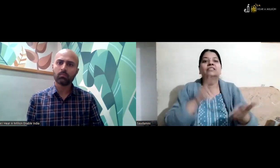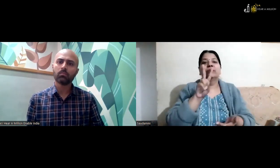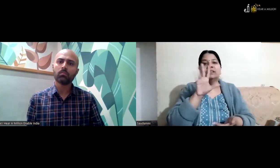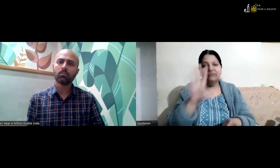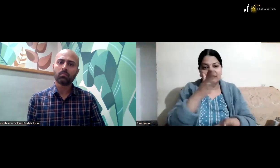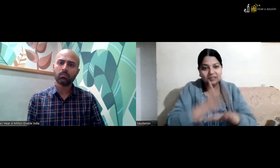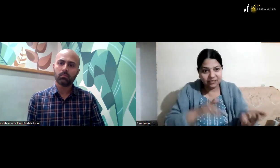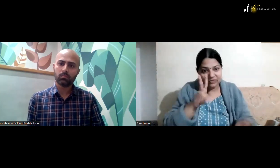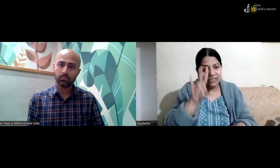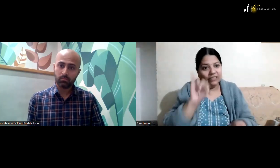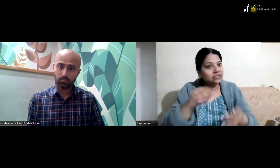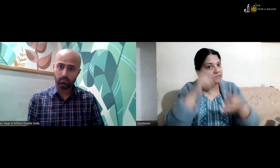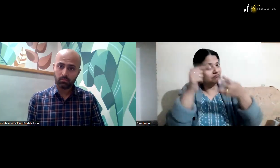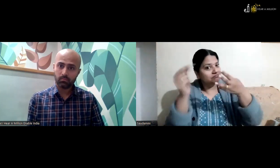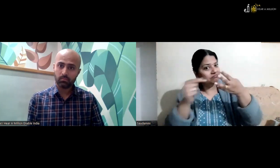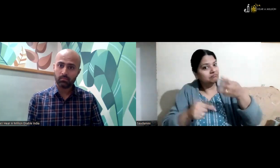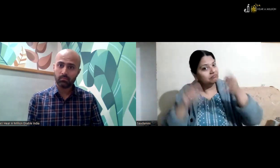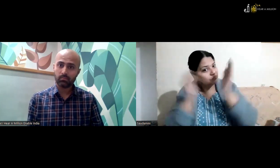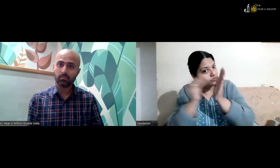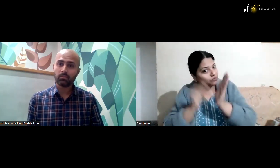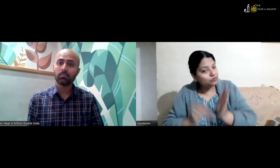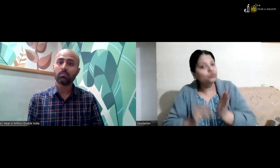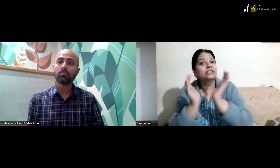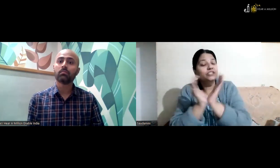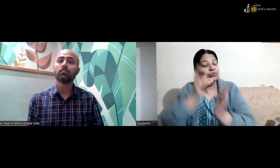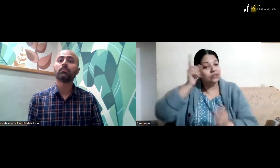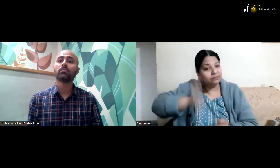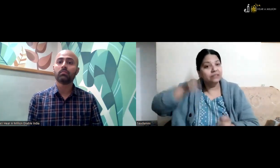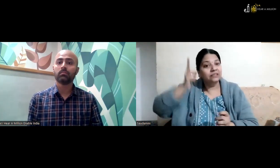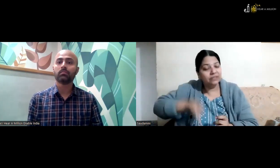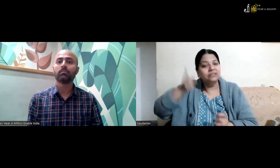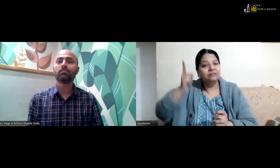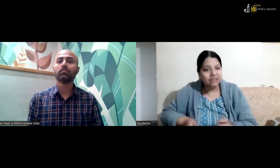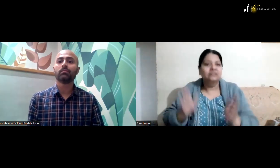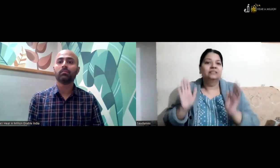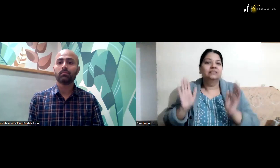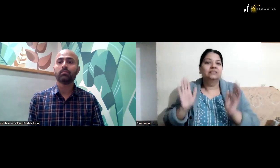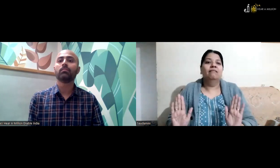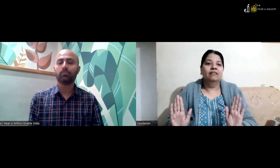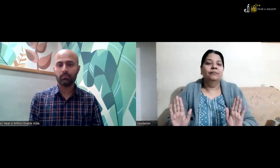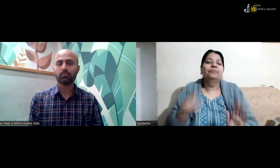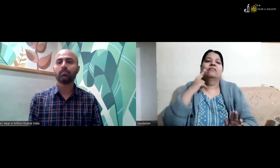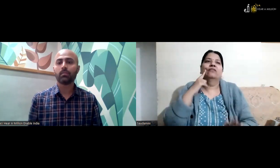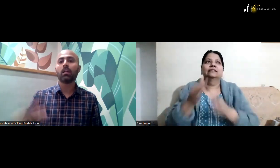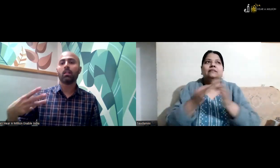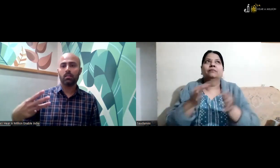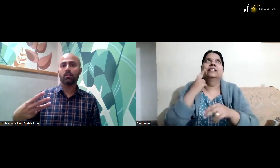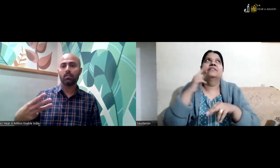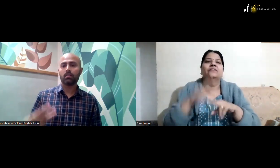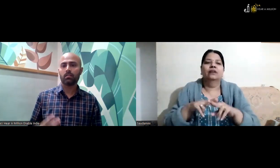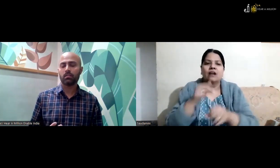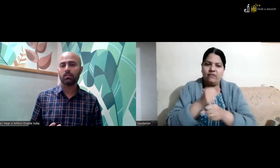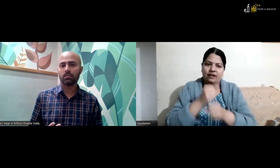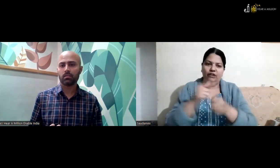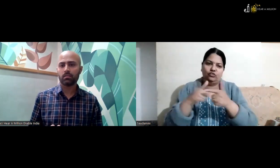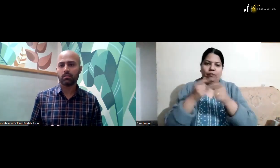says about this. And then there are quite segments like 25, 26 sections, where there are quite rules